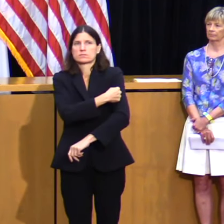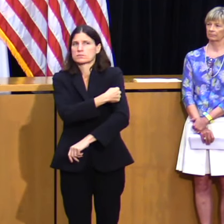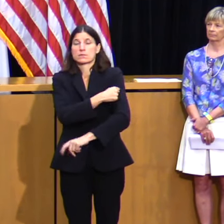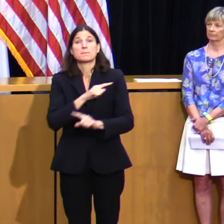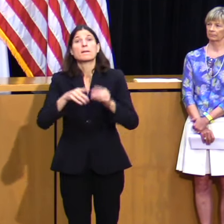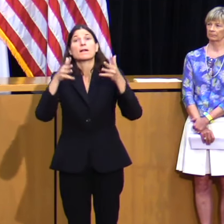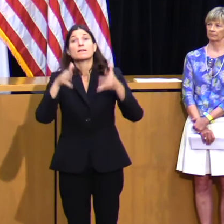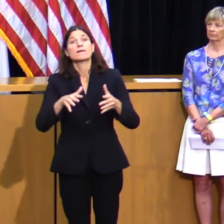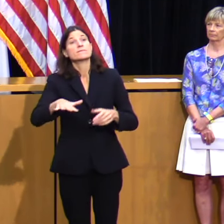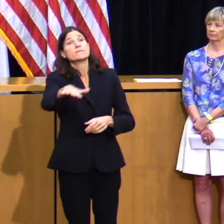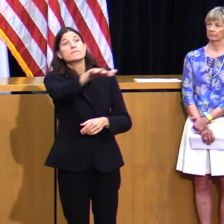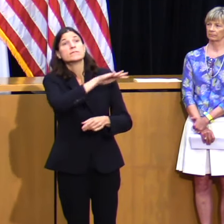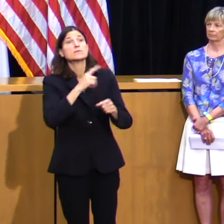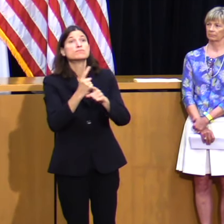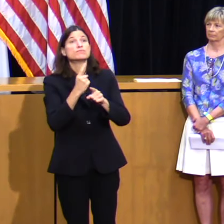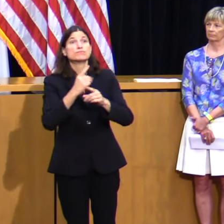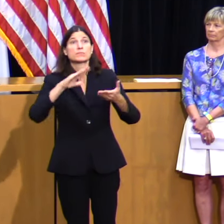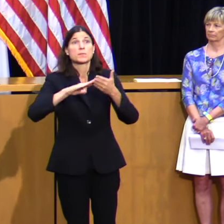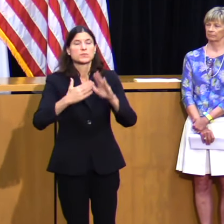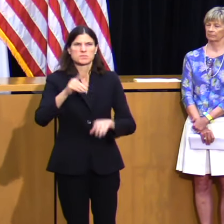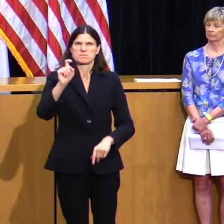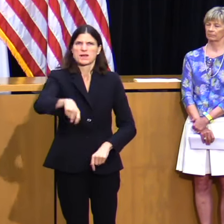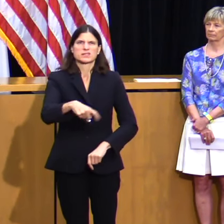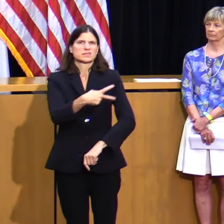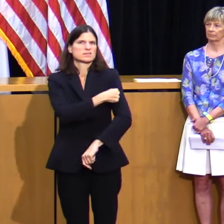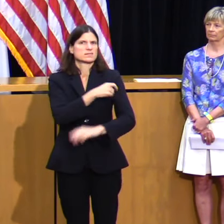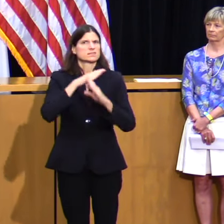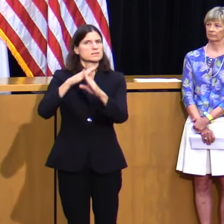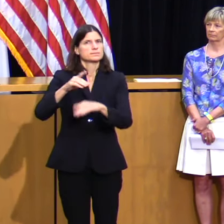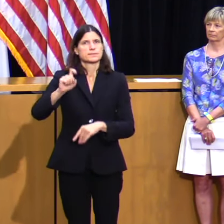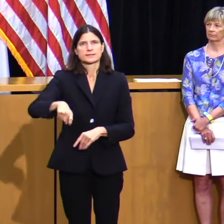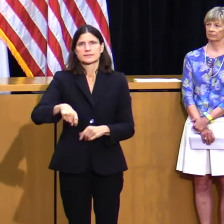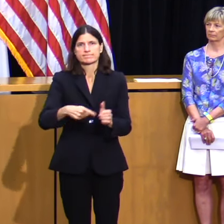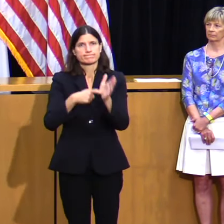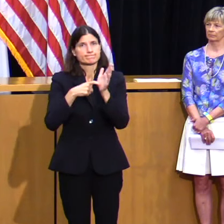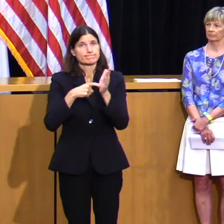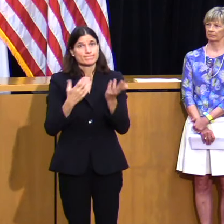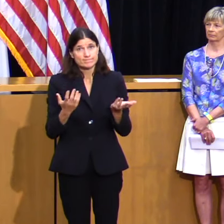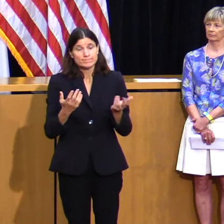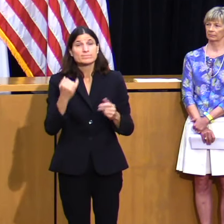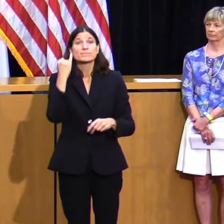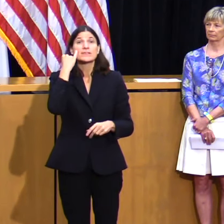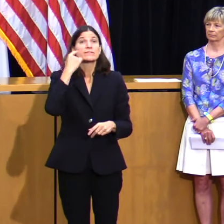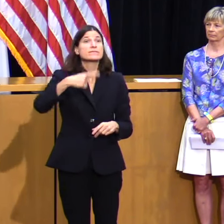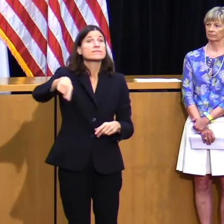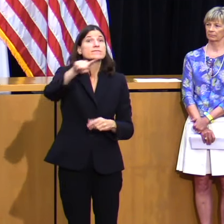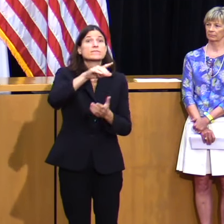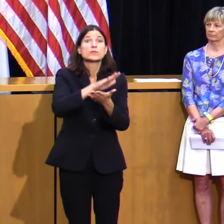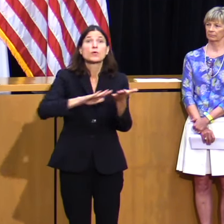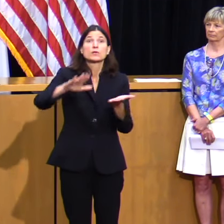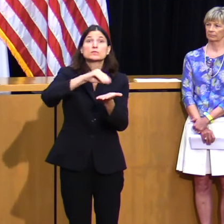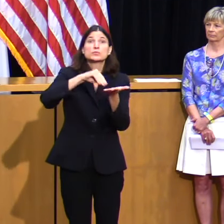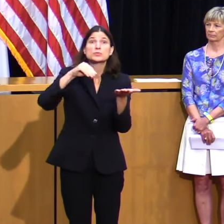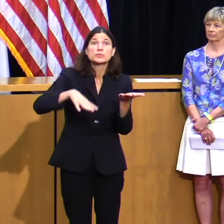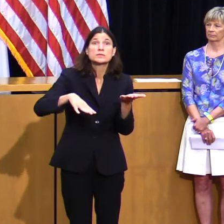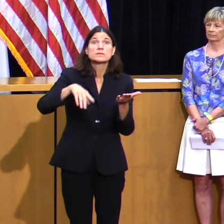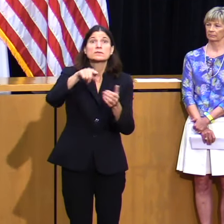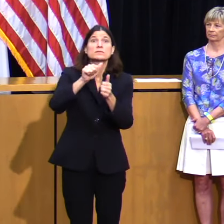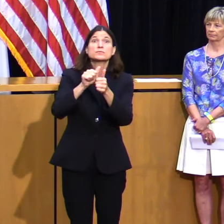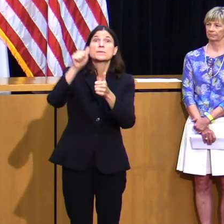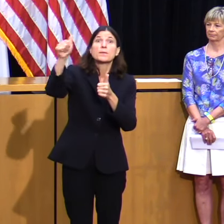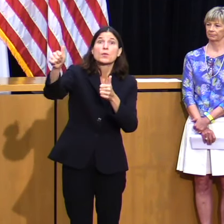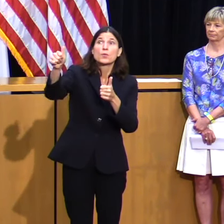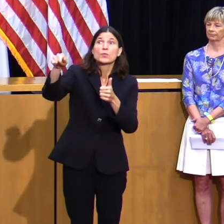otherwise, despite remote learning models, are also not exempt from this requirement.